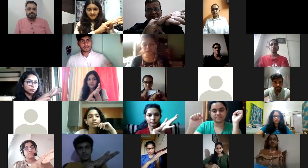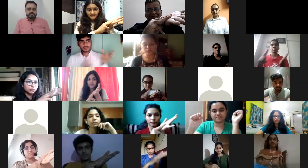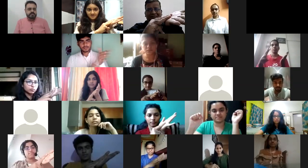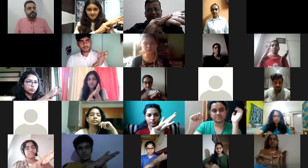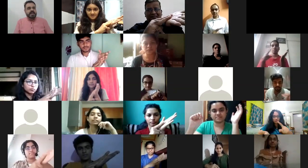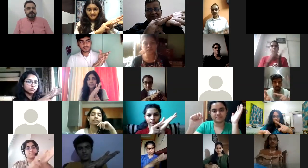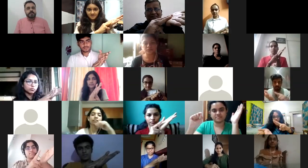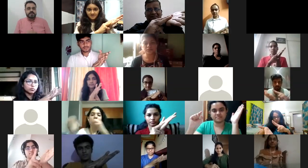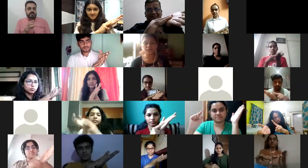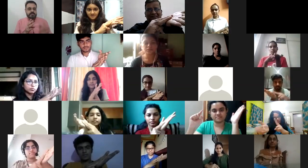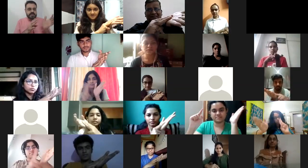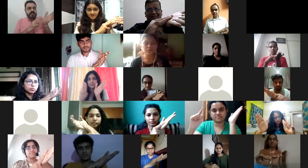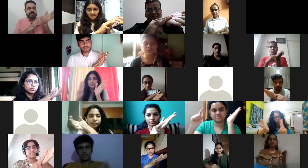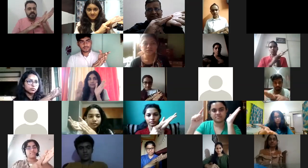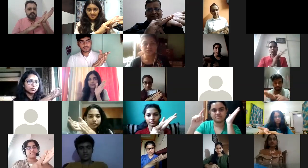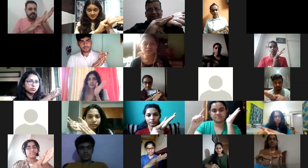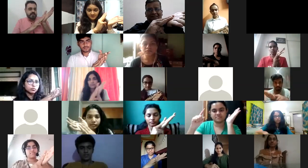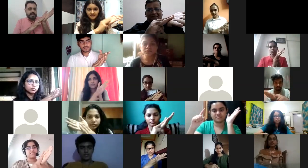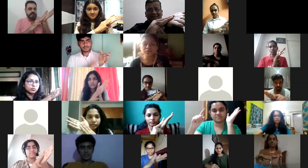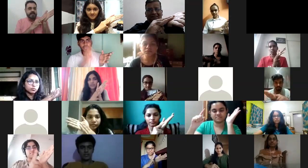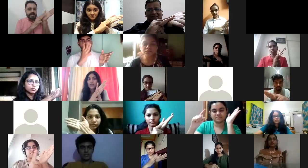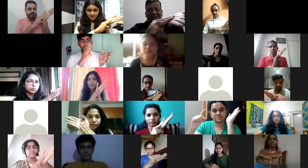Why Monday? Because did we learn the alphabet M?